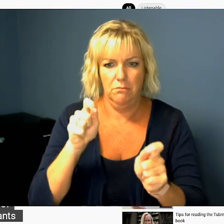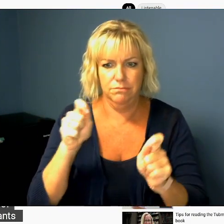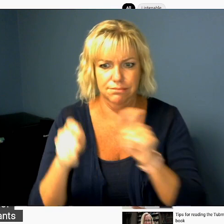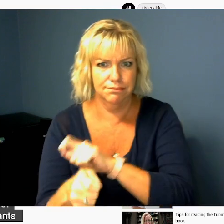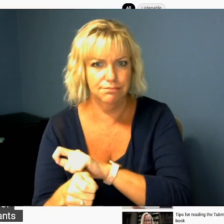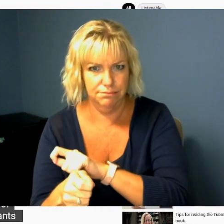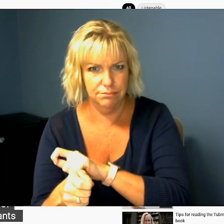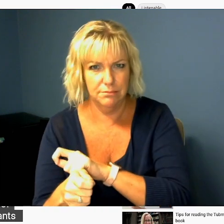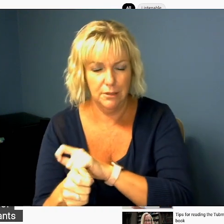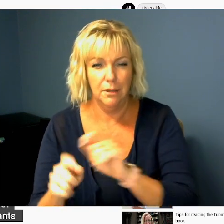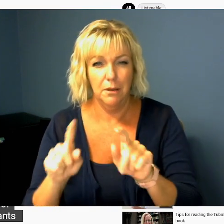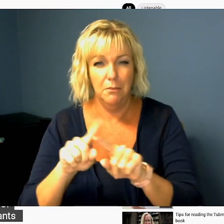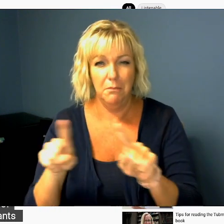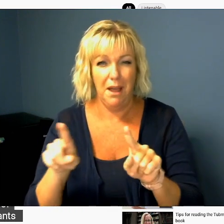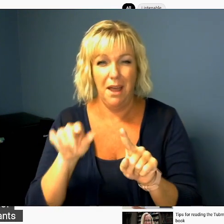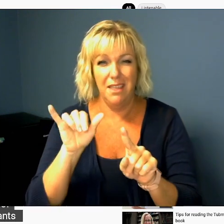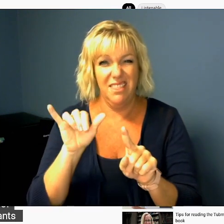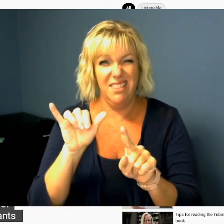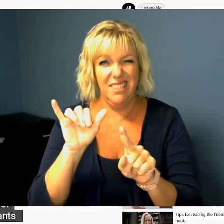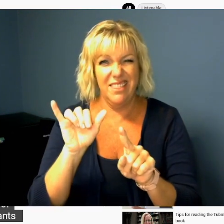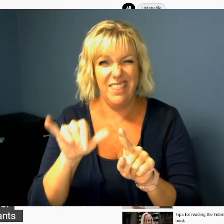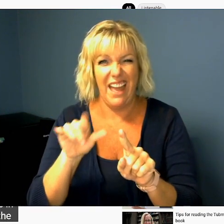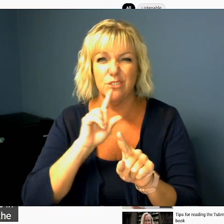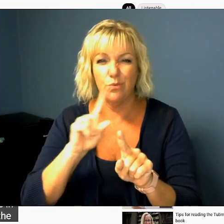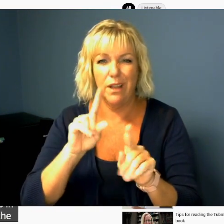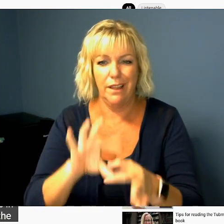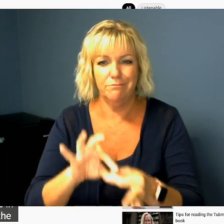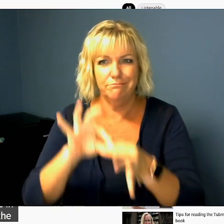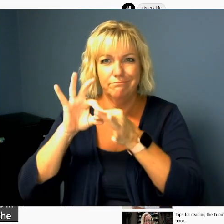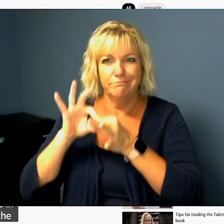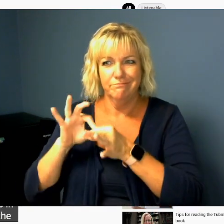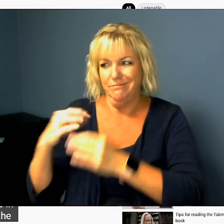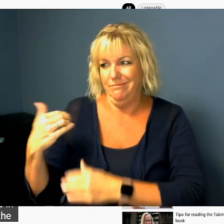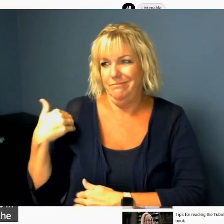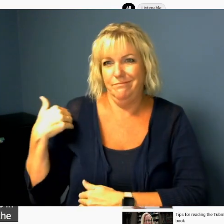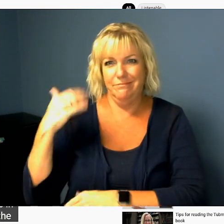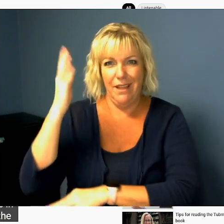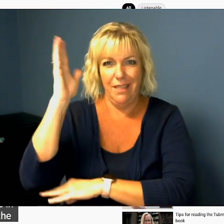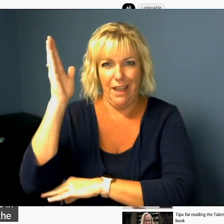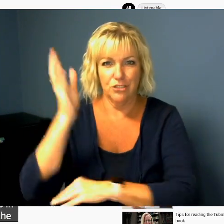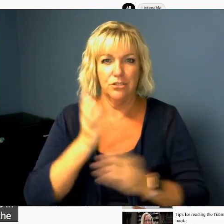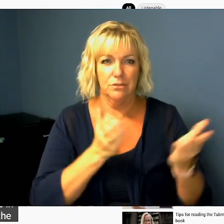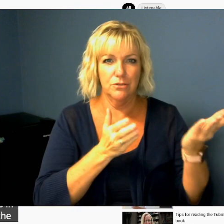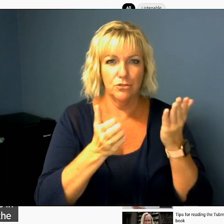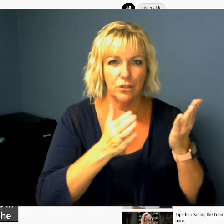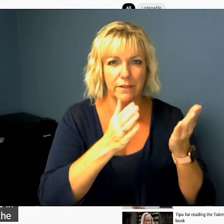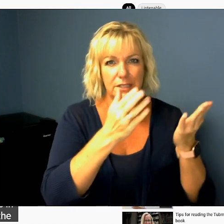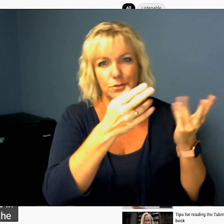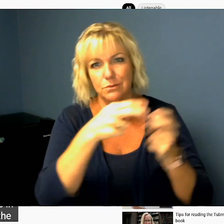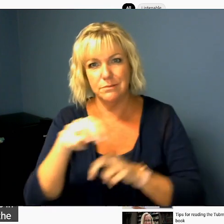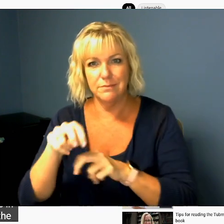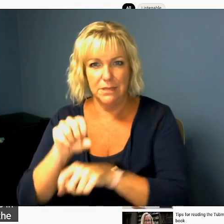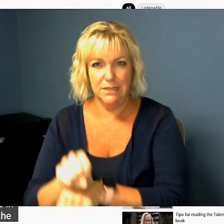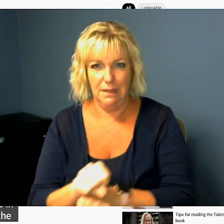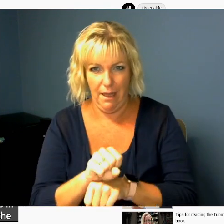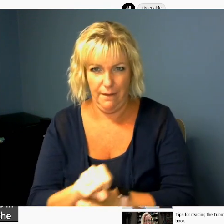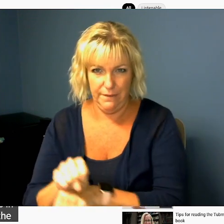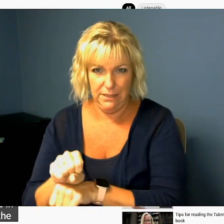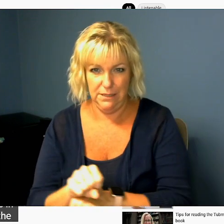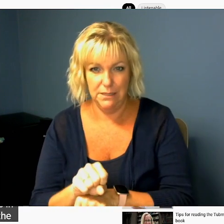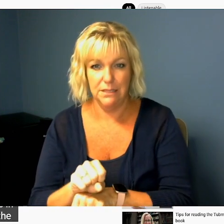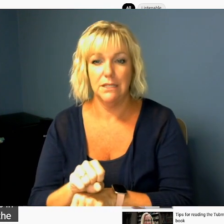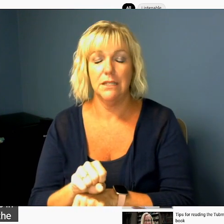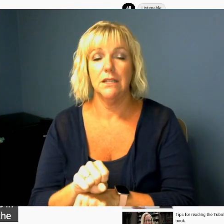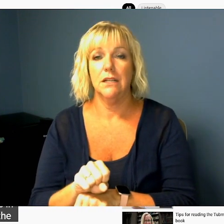it has kind of a continuation of the last lecture, the Servants to Slaves lecture, because one of the links in the chain of